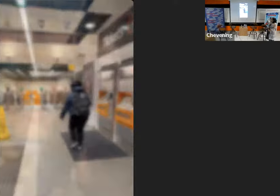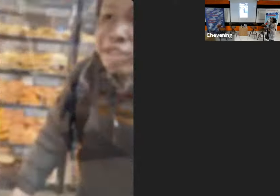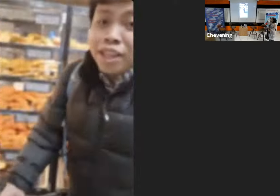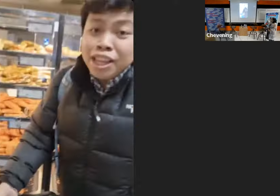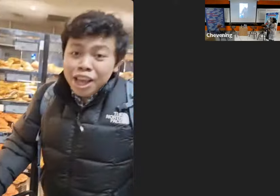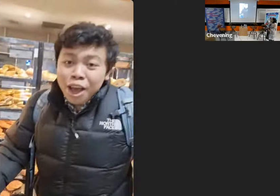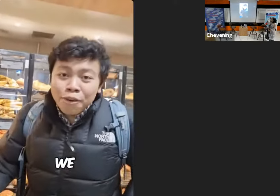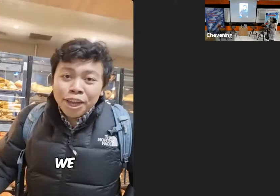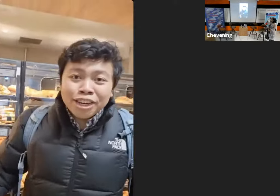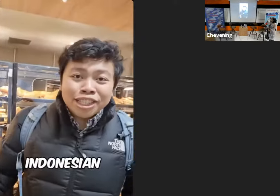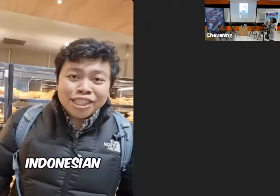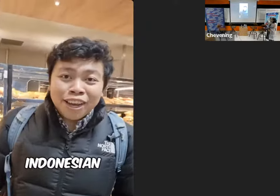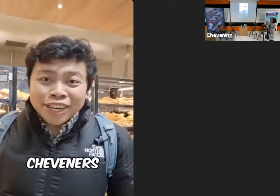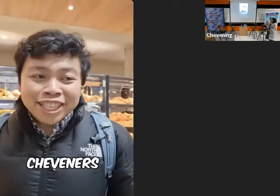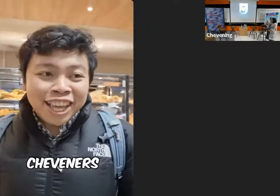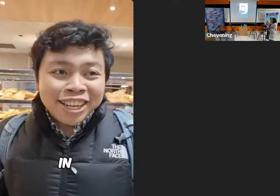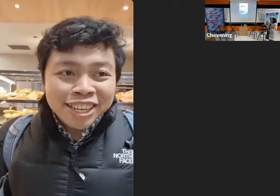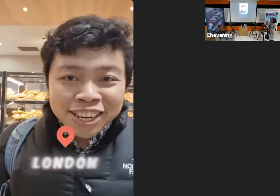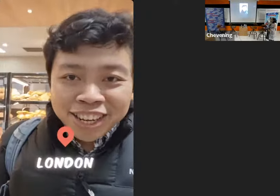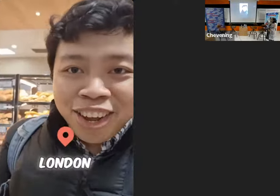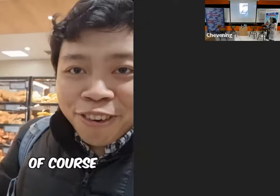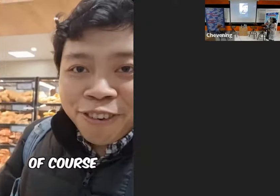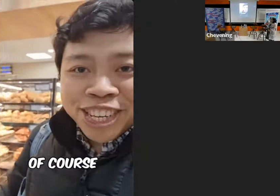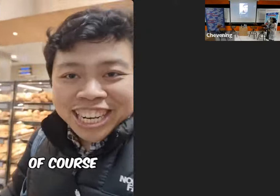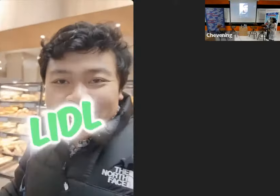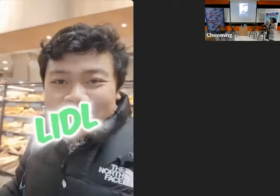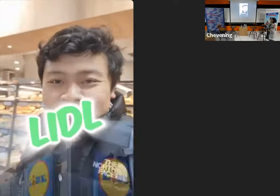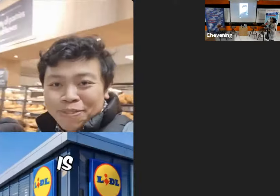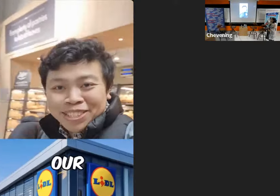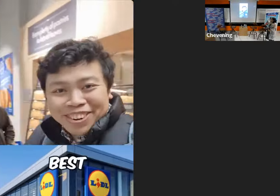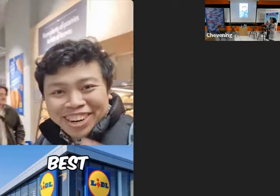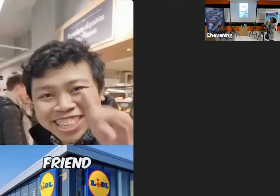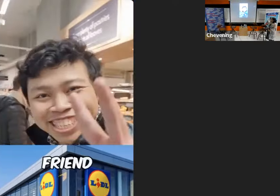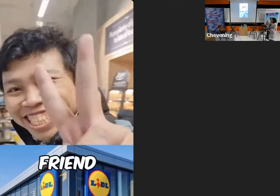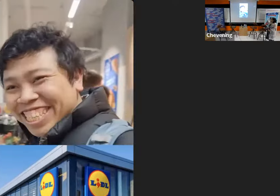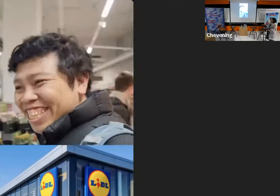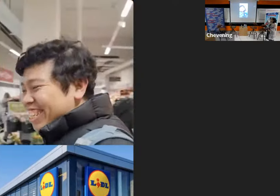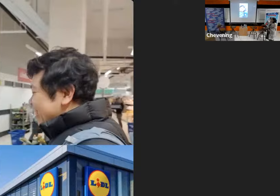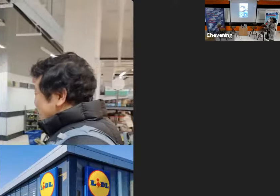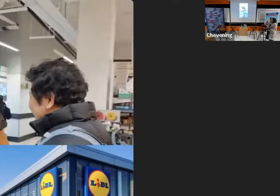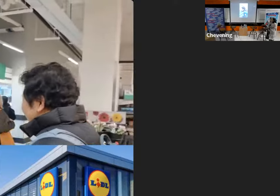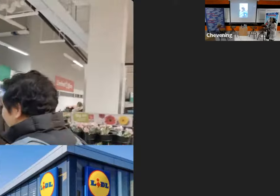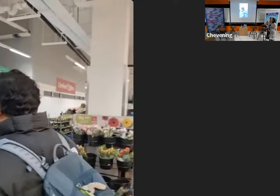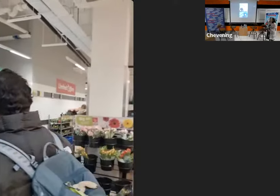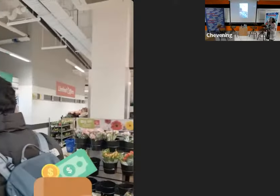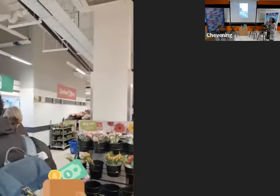of we are t In London of course Little is our best